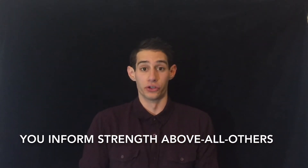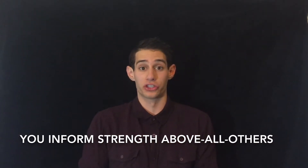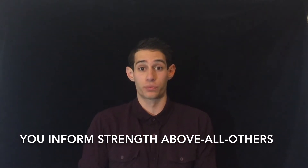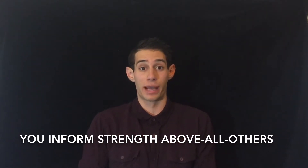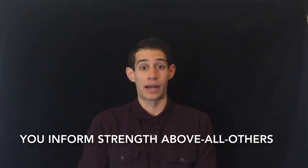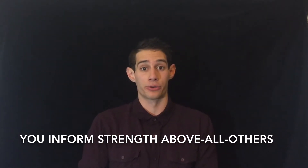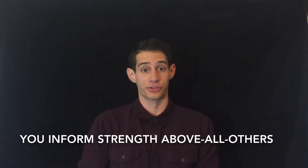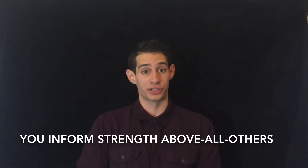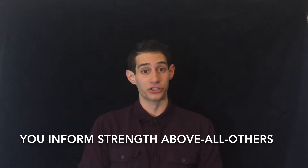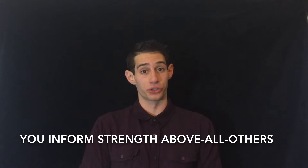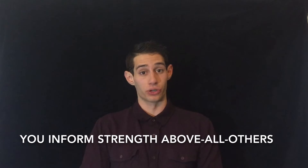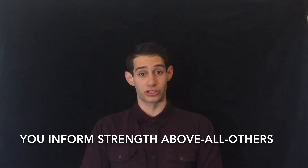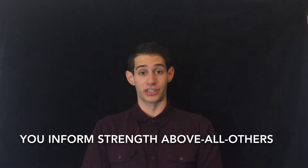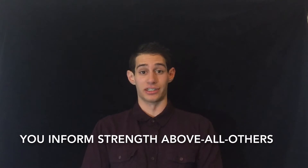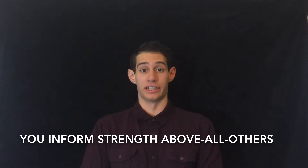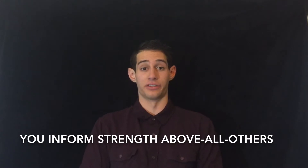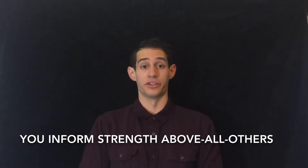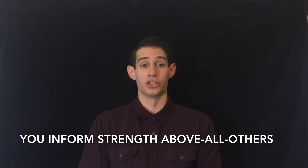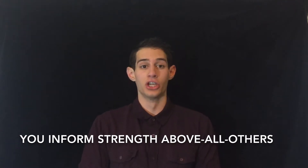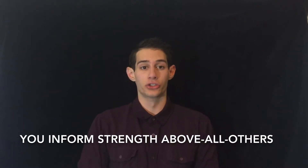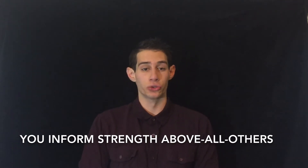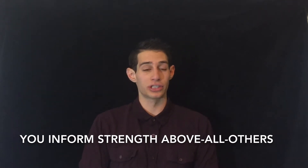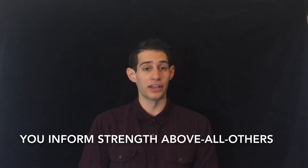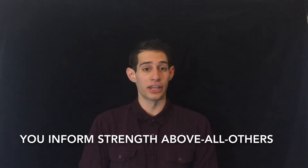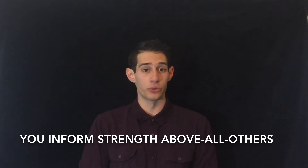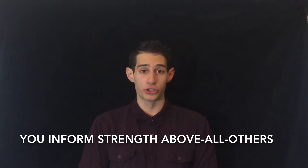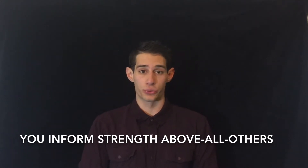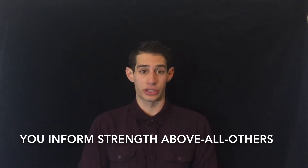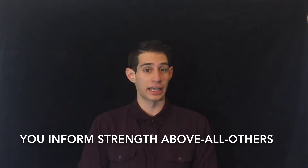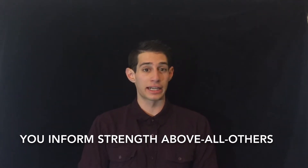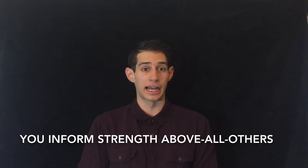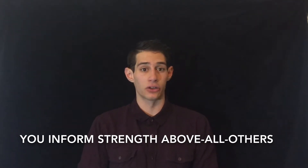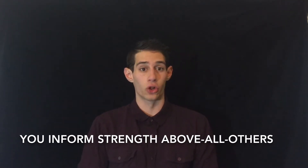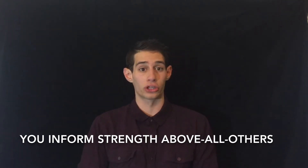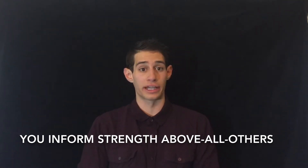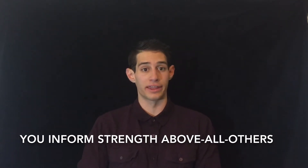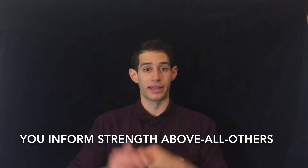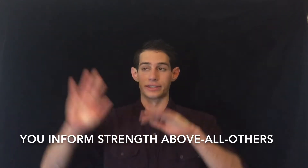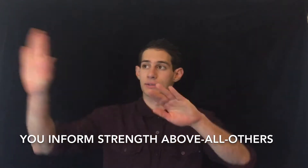his powers, essentially what it says in English. So in sign language, we're going to kind of look like this.